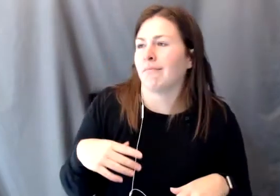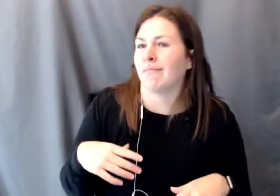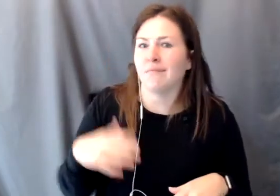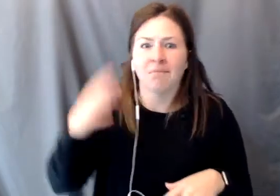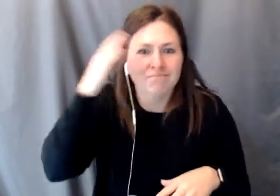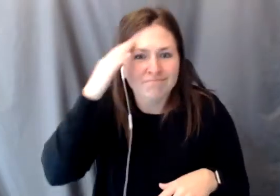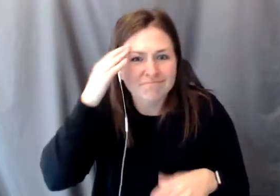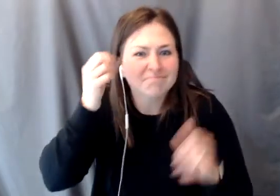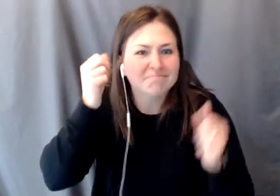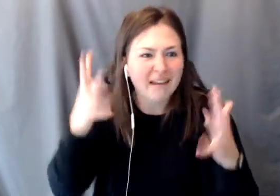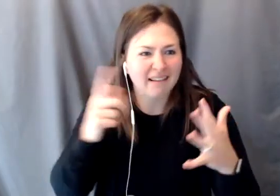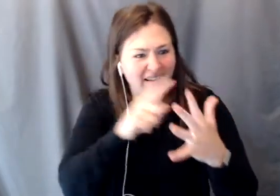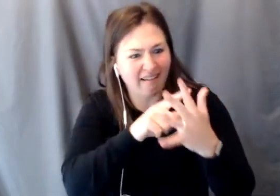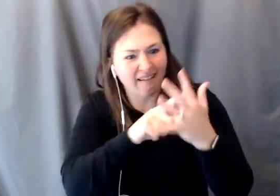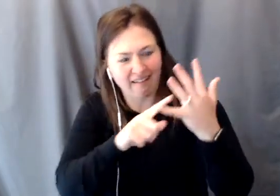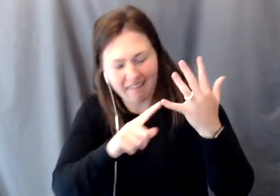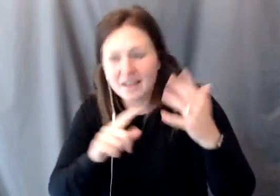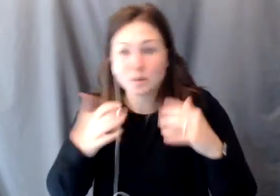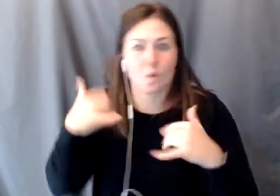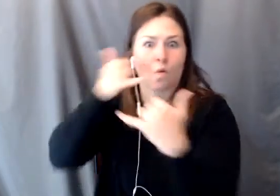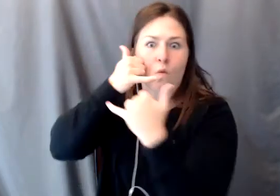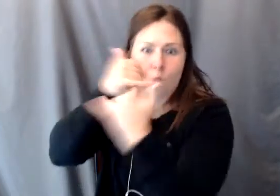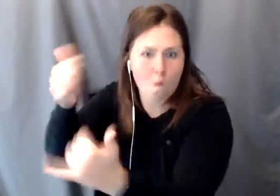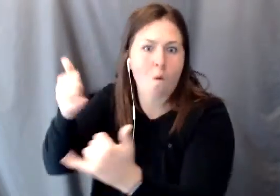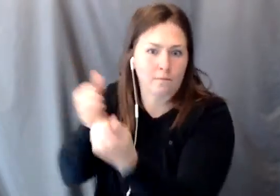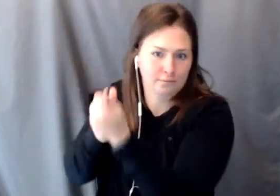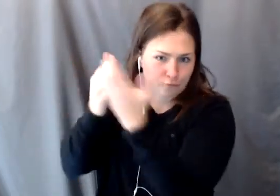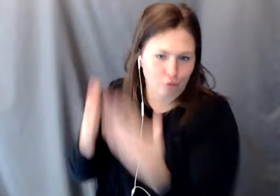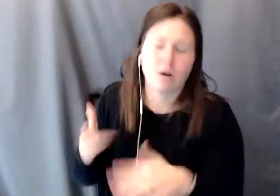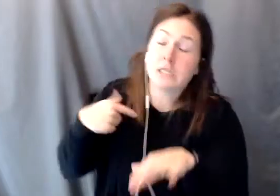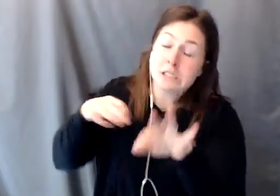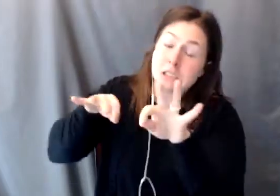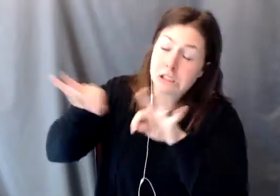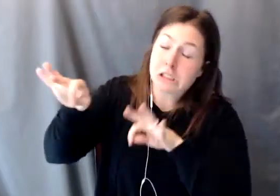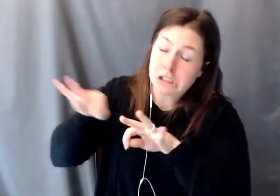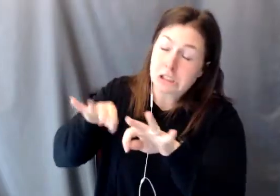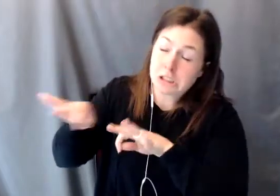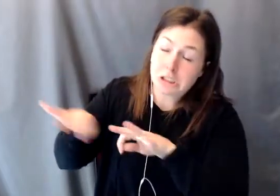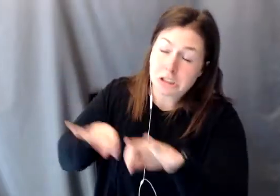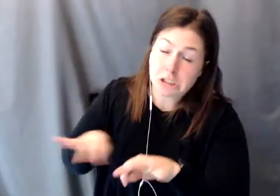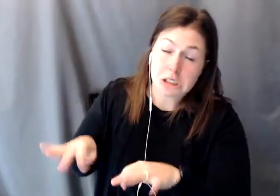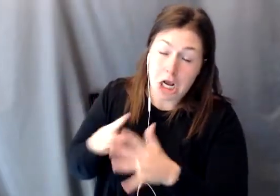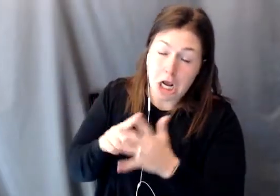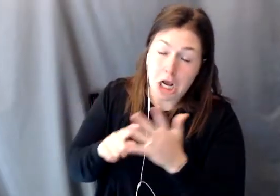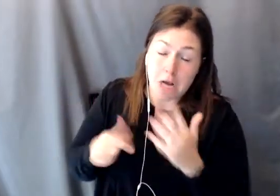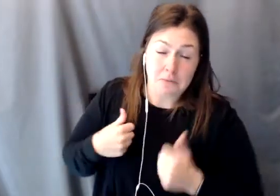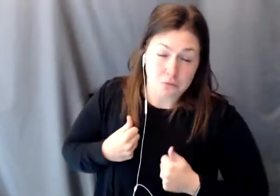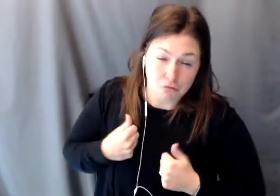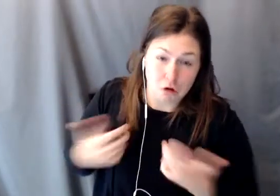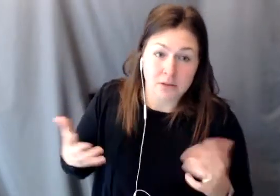so when I'd call her to tell her about that and tell her how exhausted I was, she would say, so,